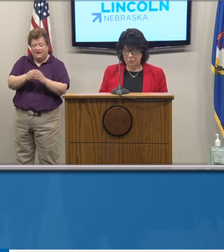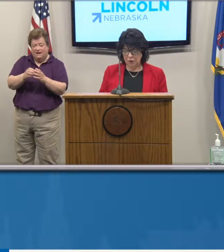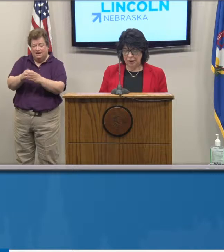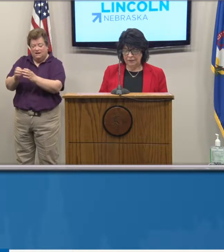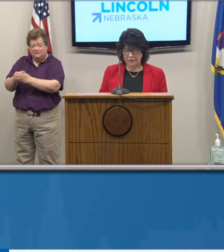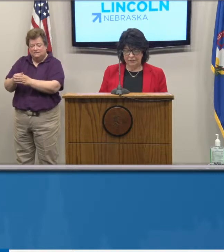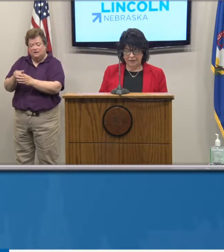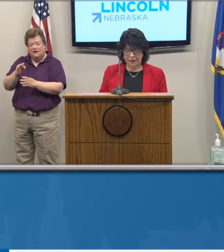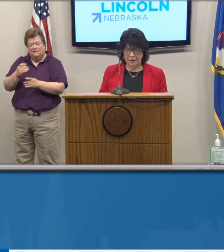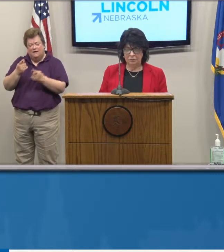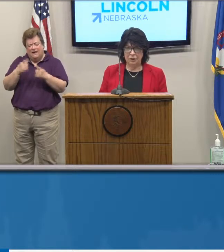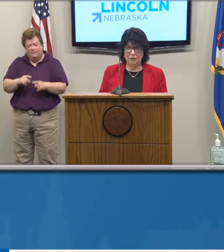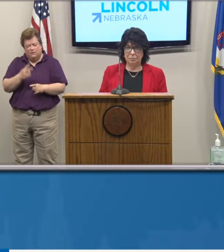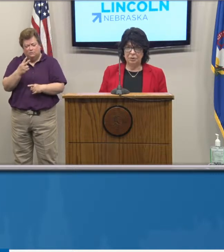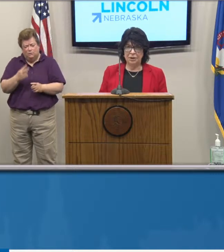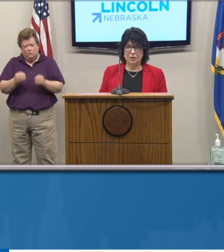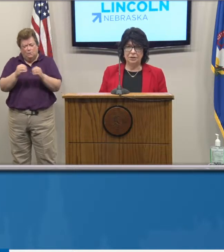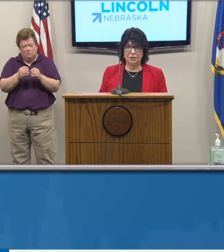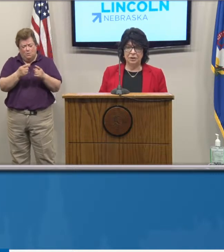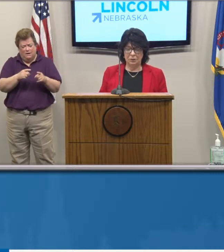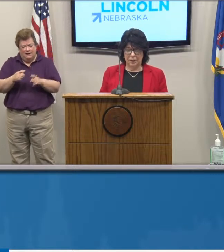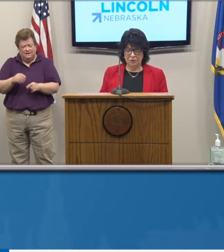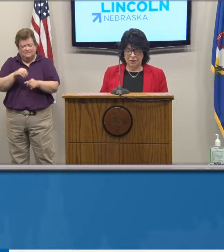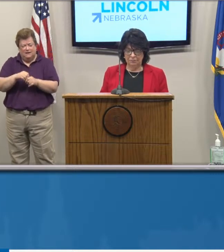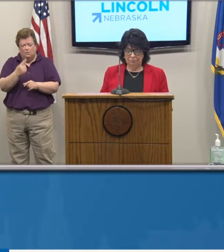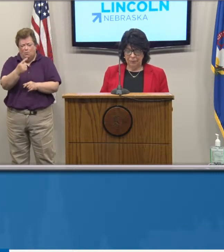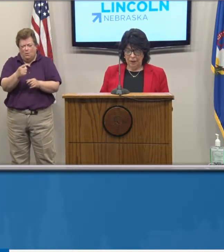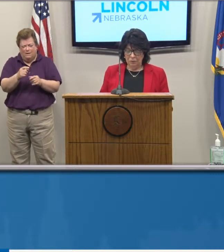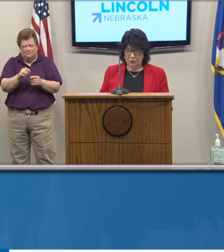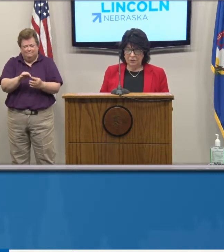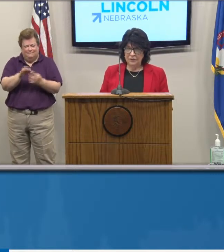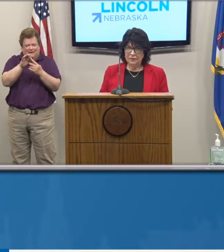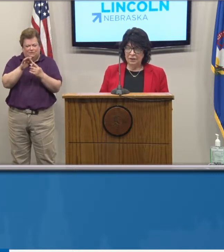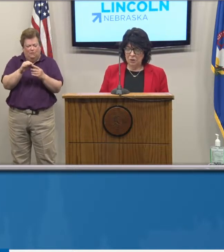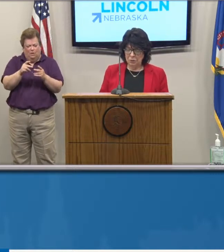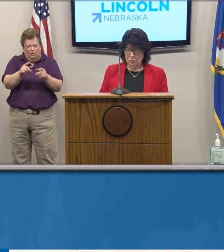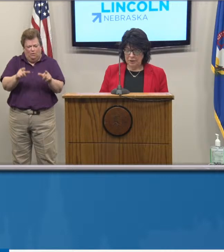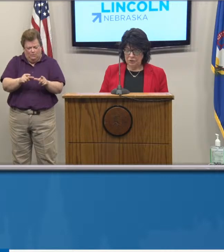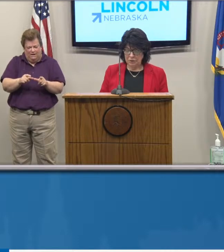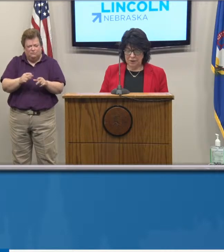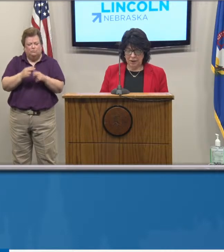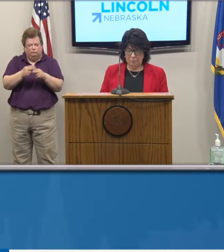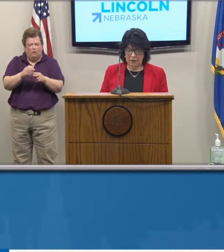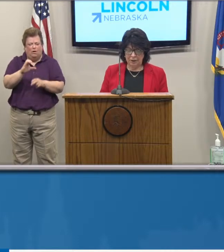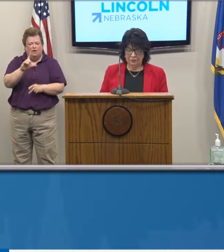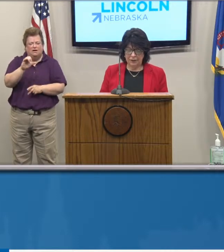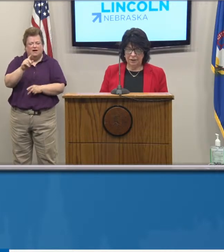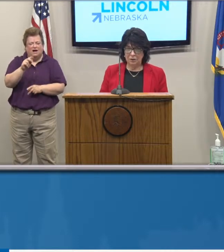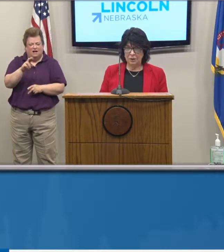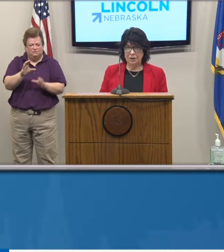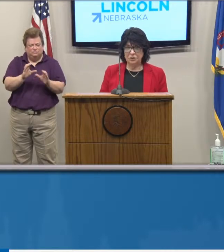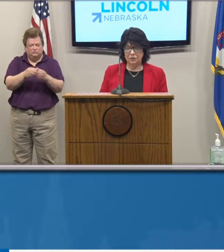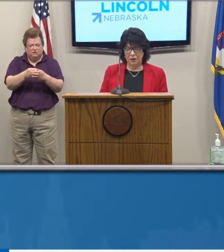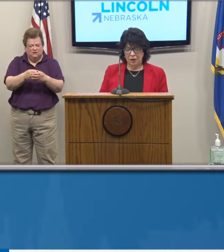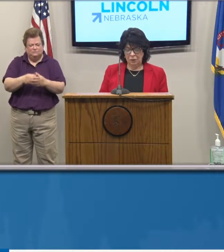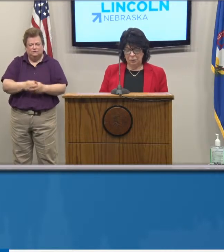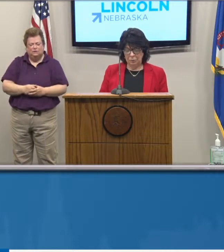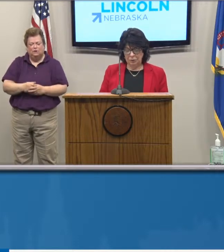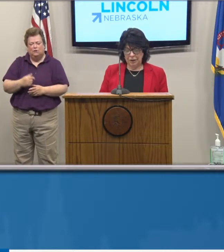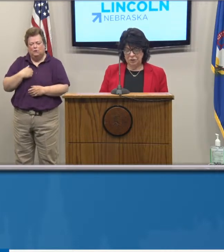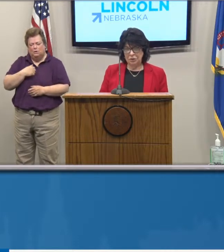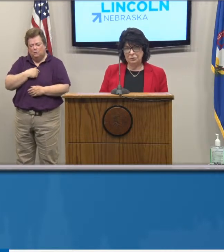County and 3 from outside the community. Our contact tracers continue to work to identify any small cluster.